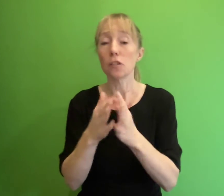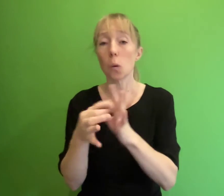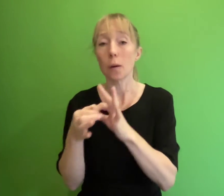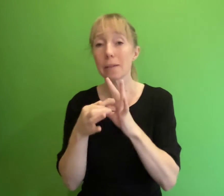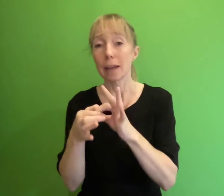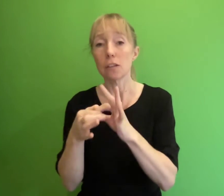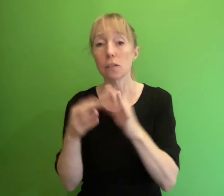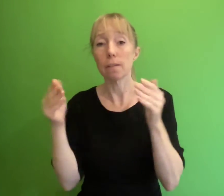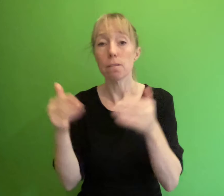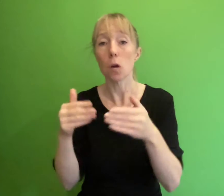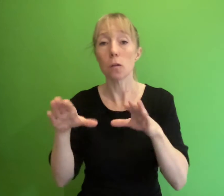participant.